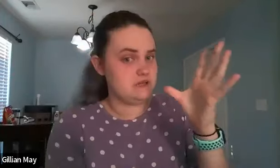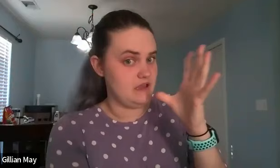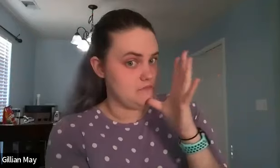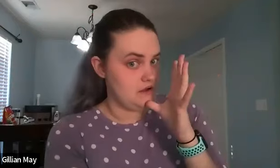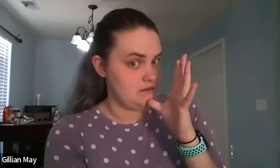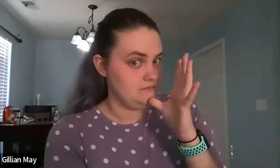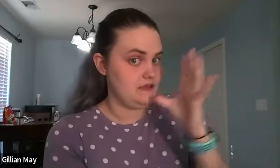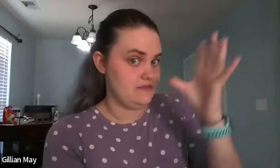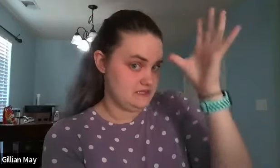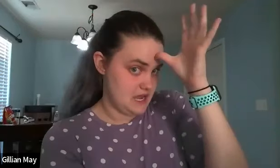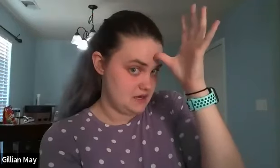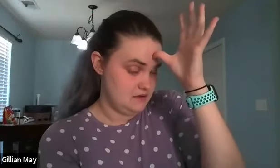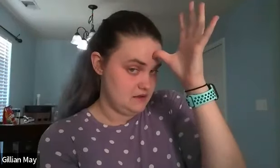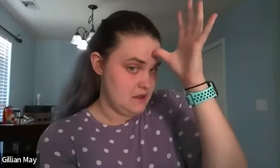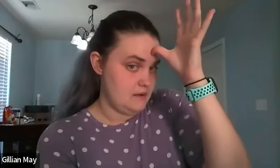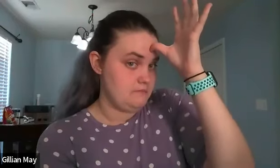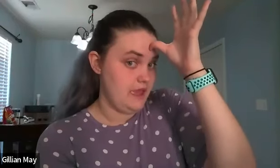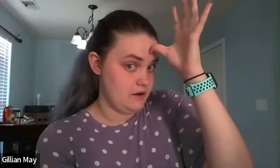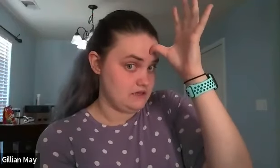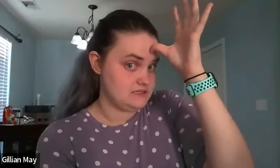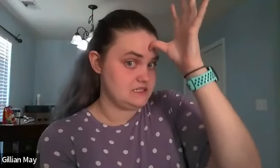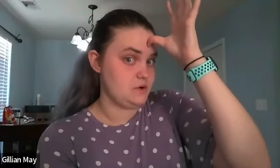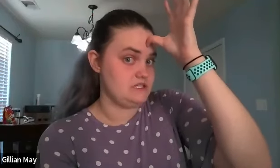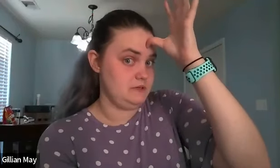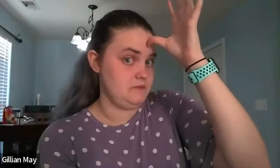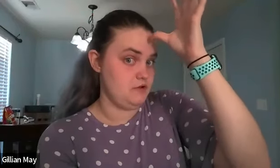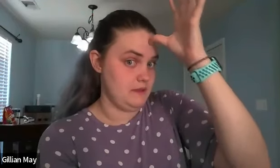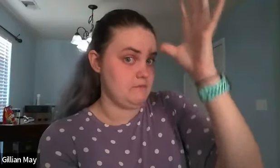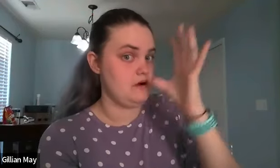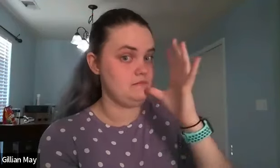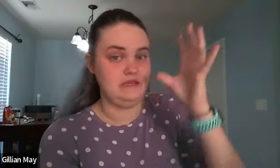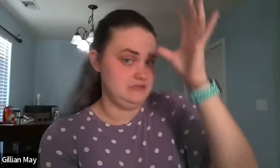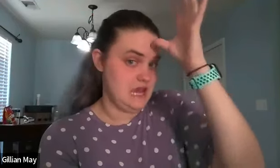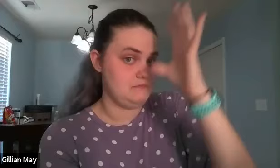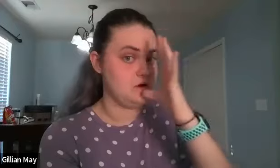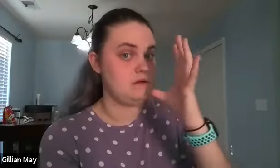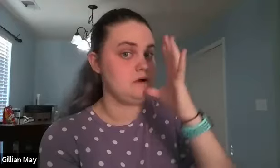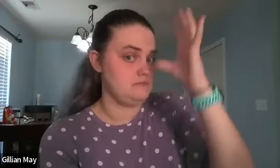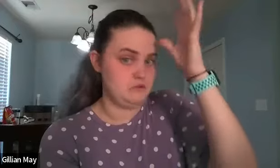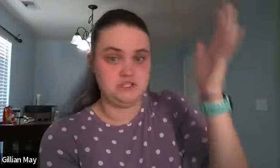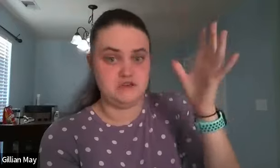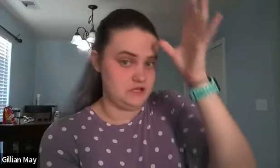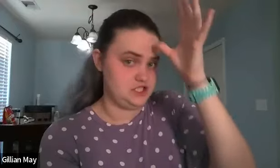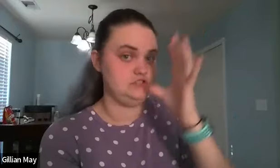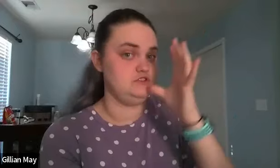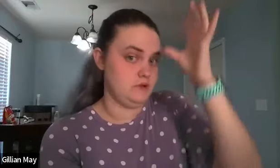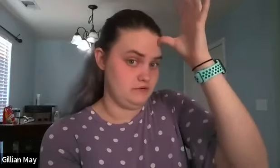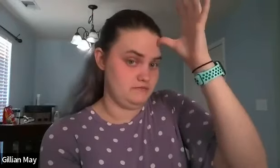we have mom and then dad. Parents is going to be both, like mom, like dad, mom, dad, whichever. It's just you do both.